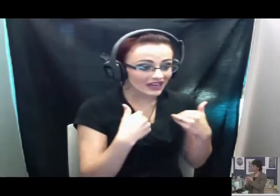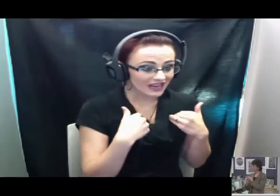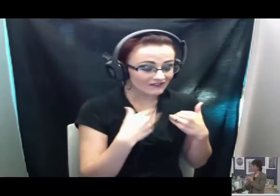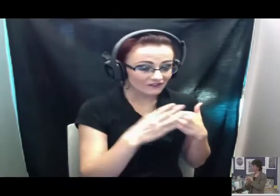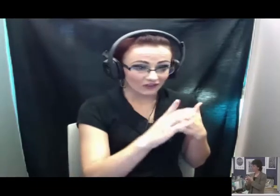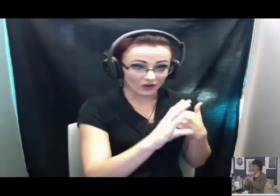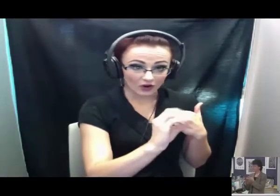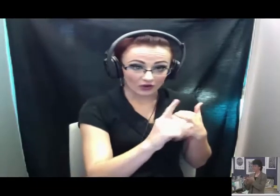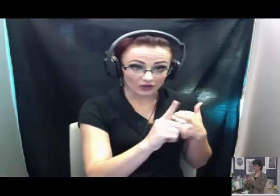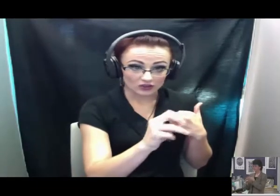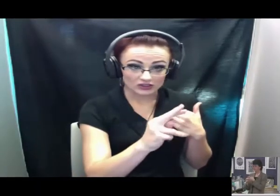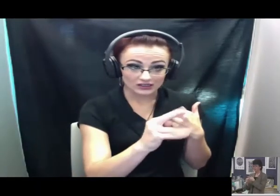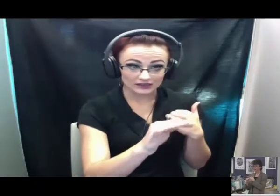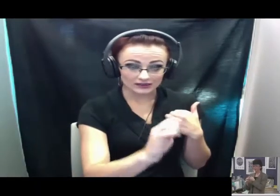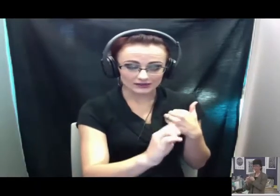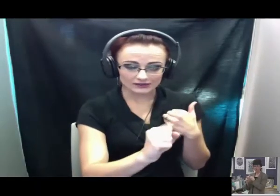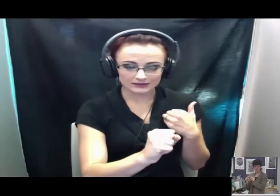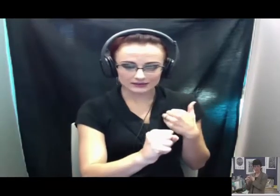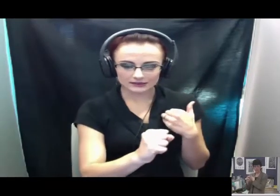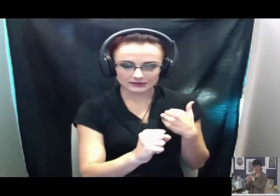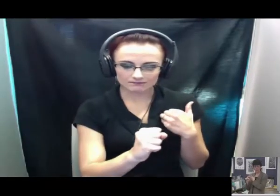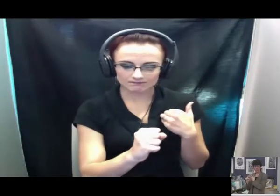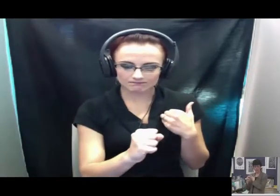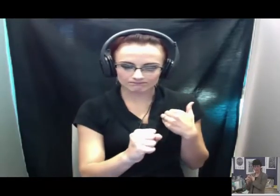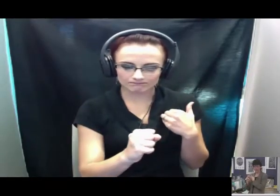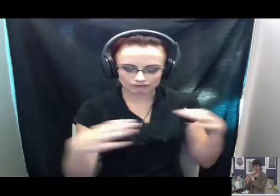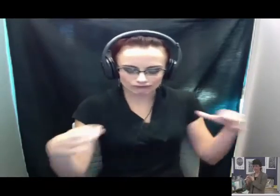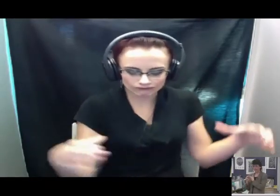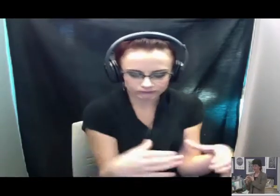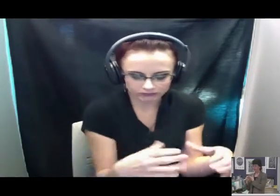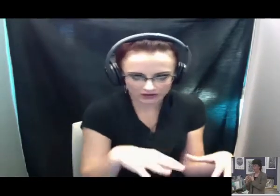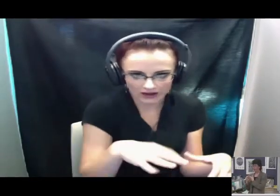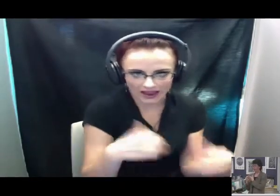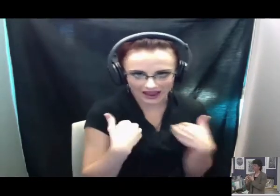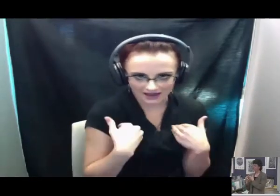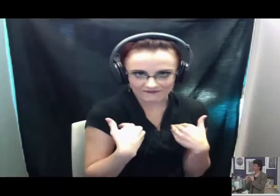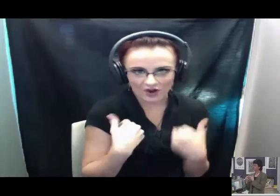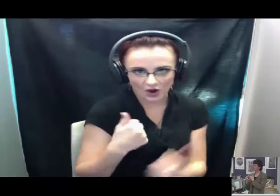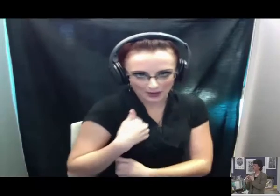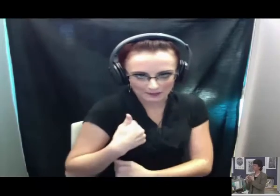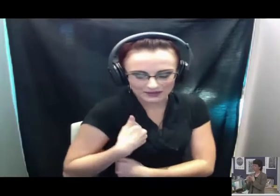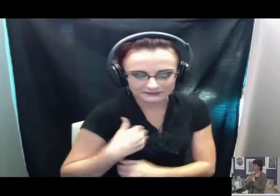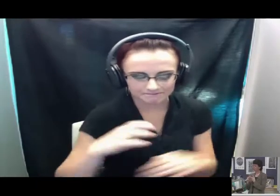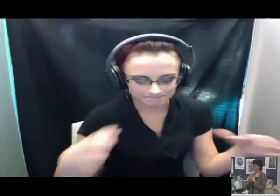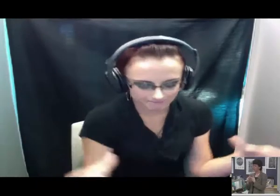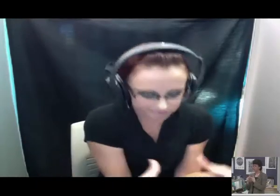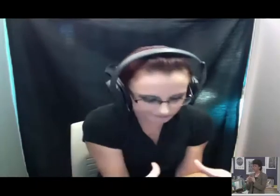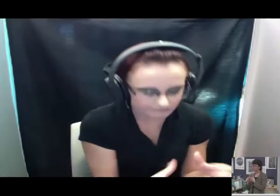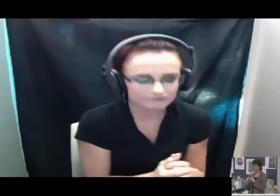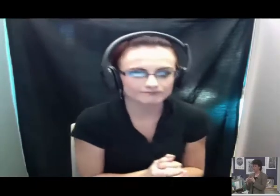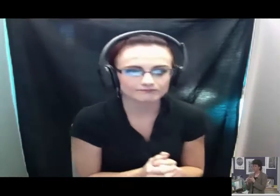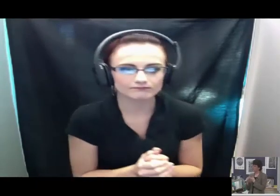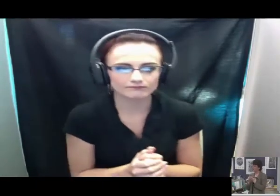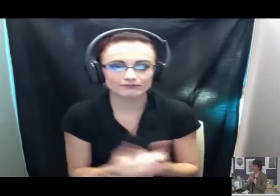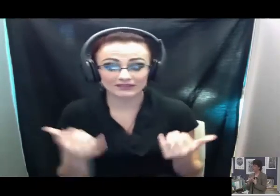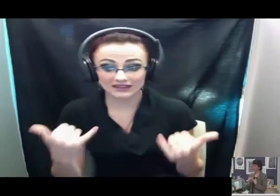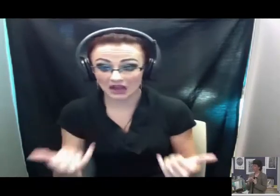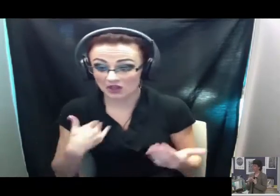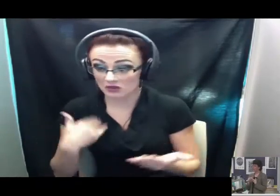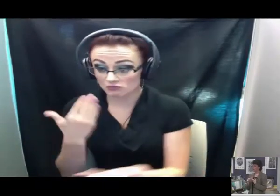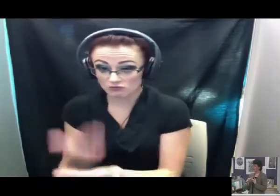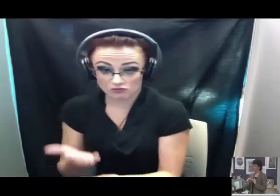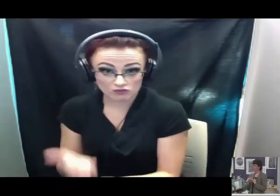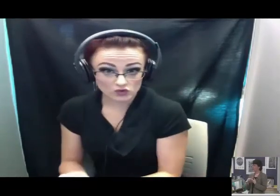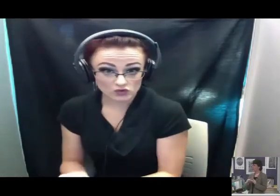major battles, or at least they did very well in them. And also, they've proven to the British now that they can really